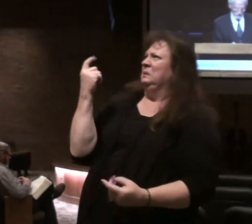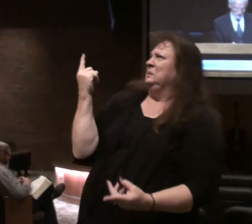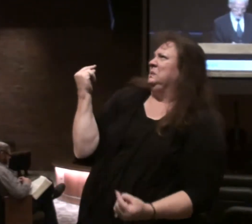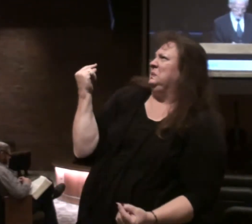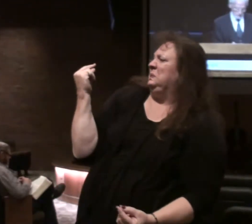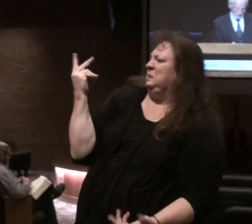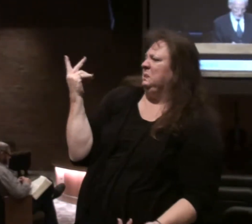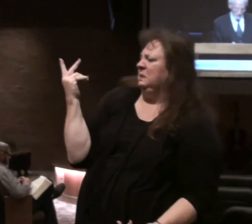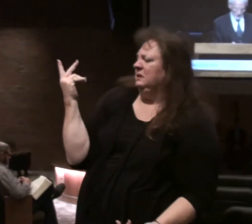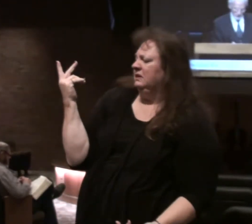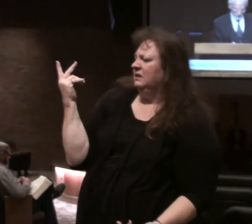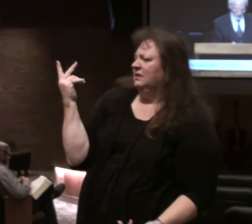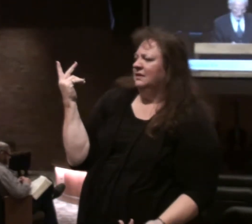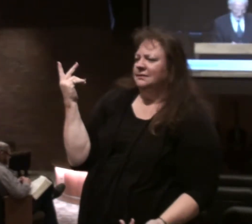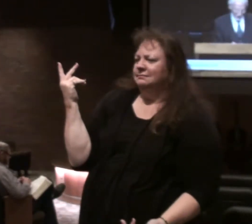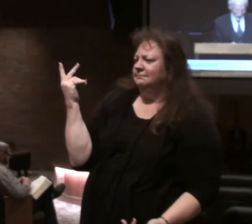doing.